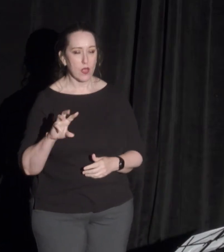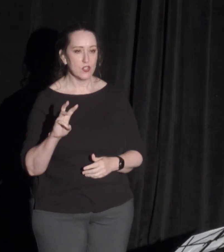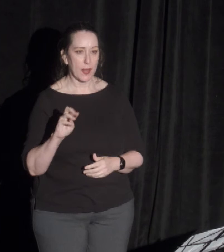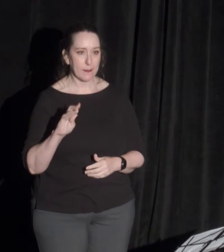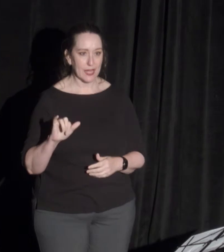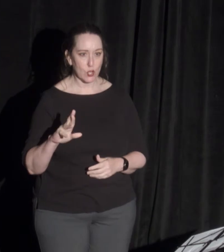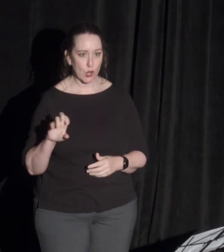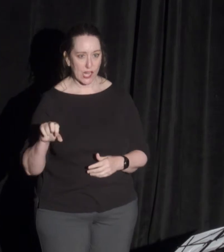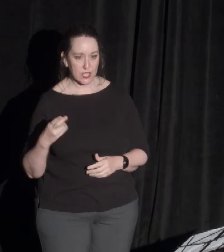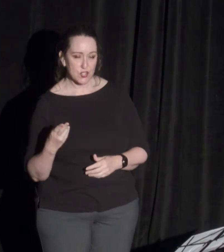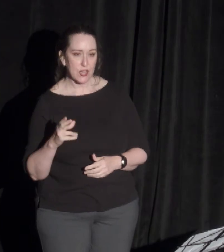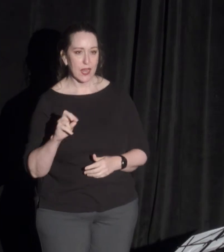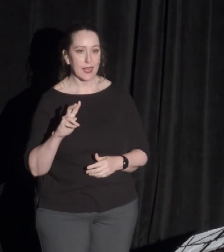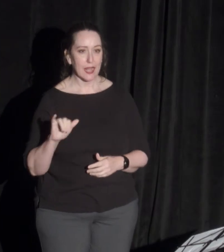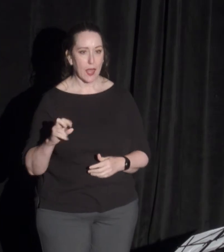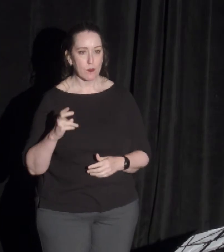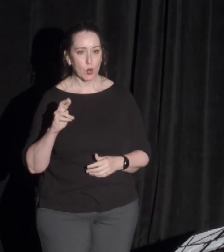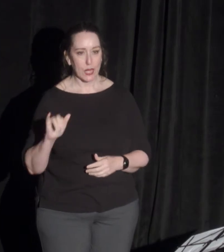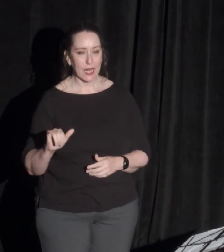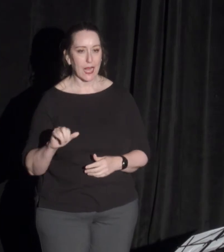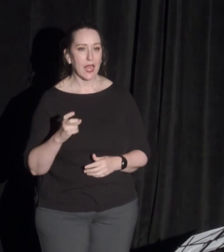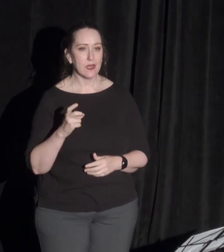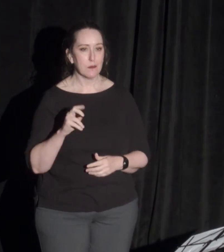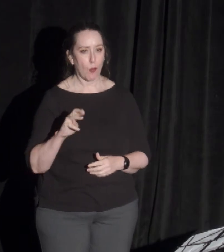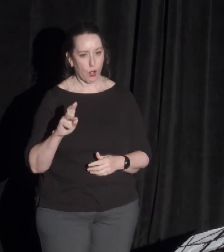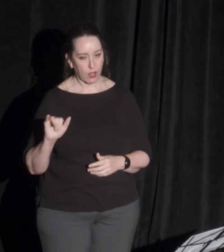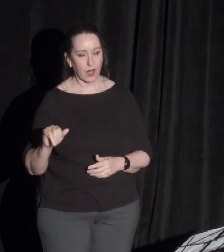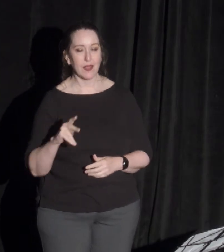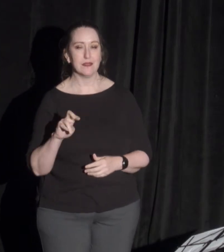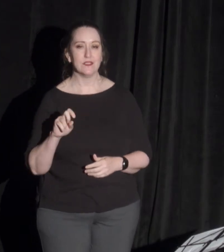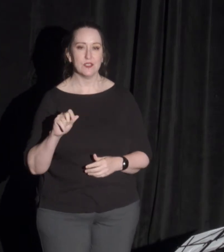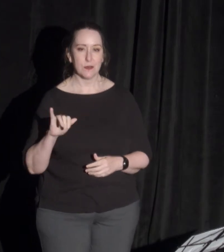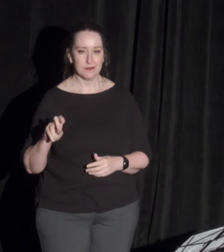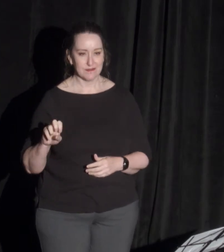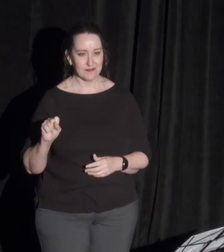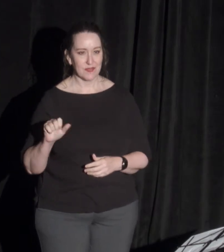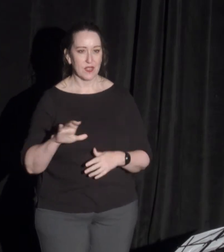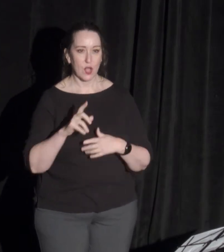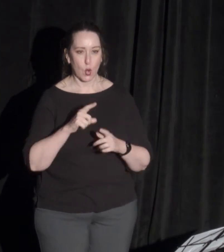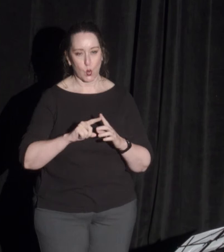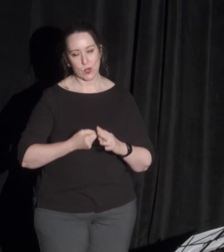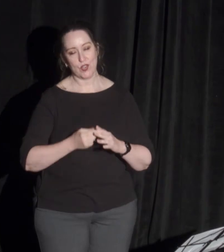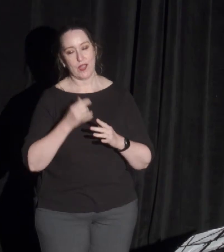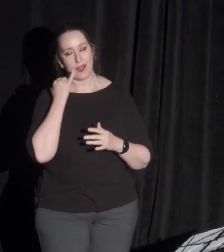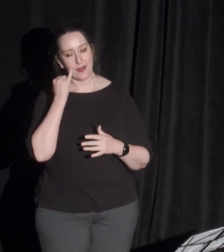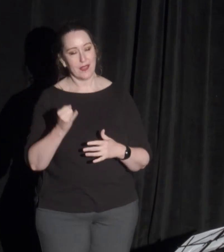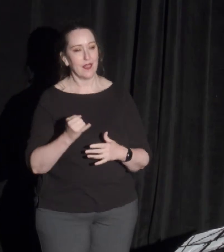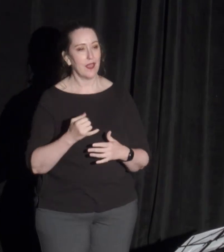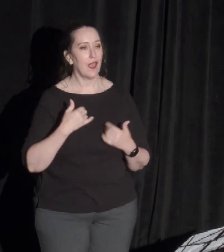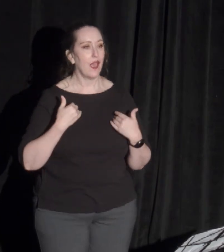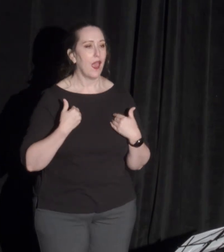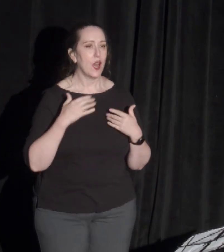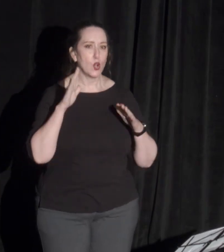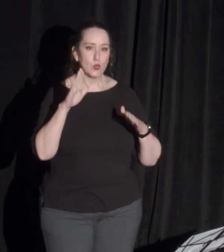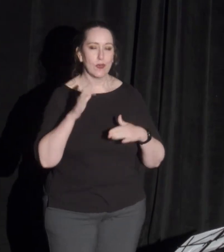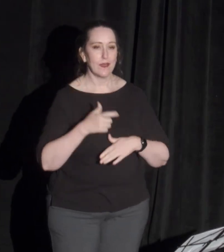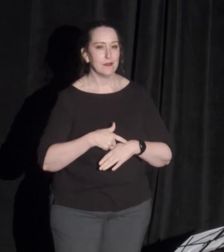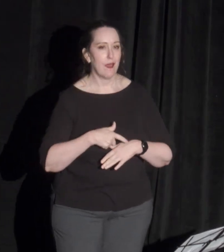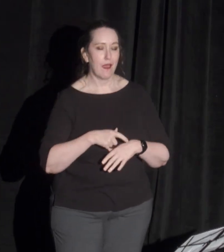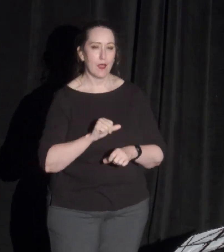Cowrie, Mark Doyle, and of course Gerard Way, who gave us all the original idea. I had a great time working on Far